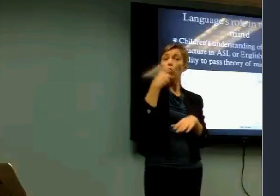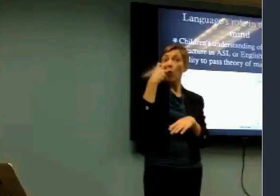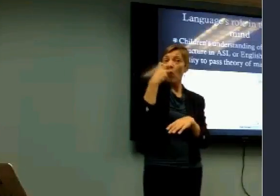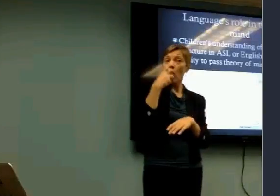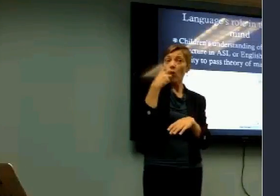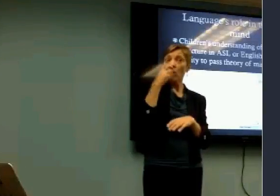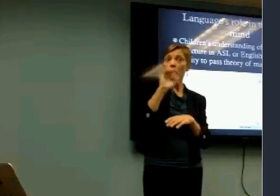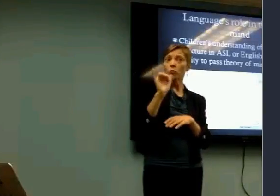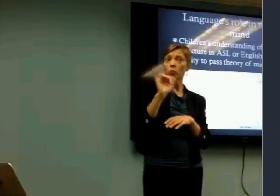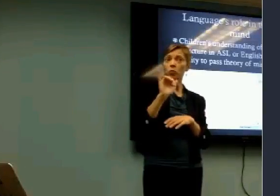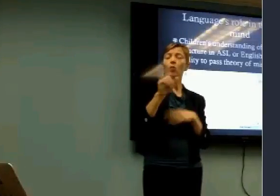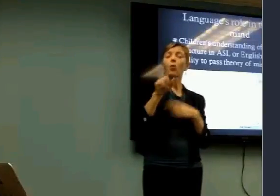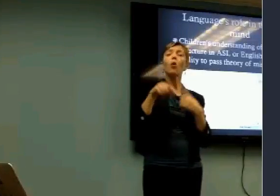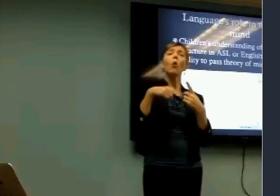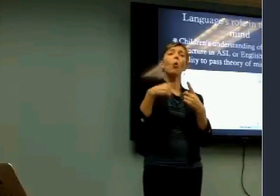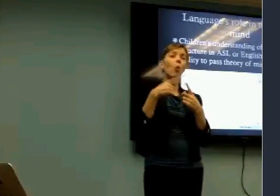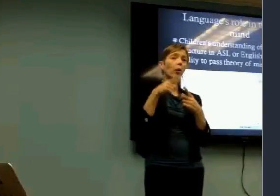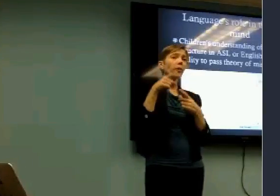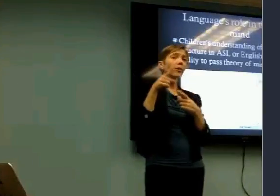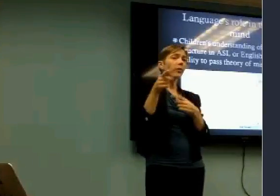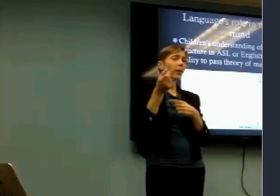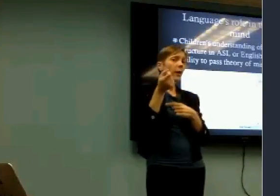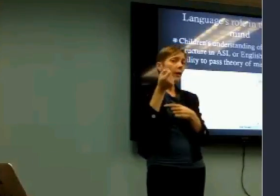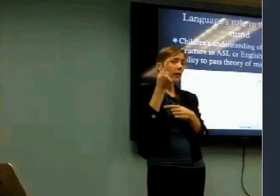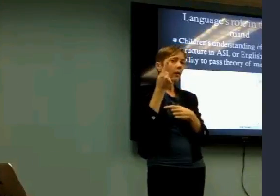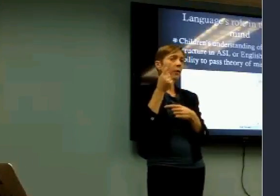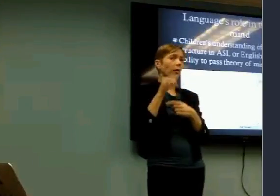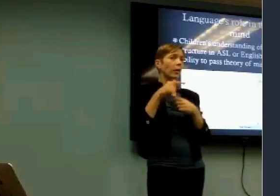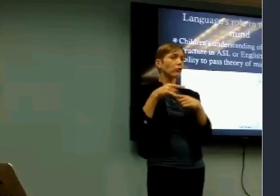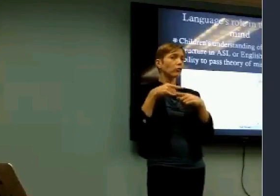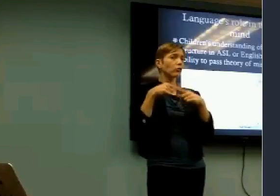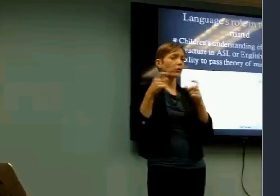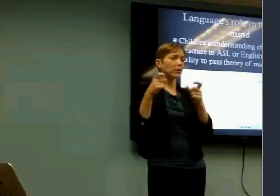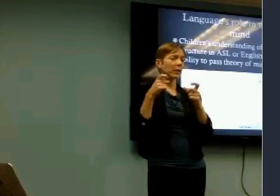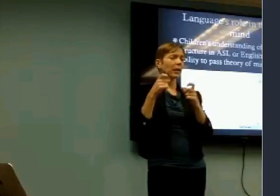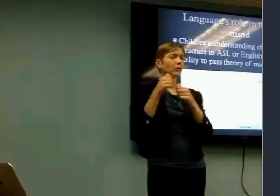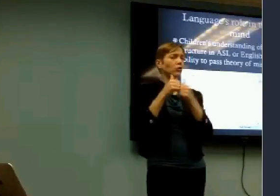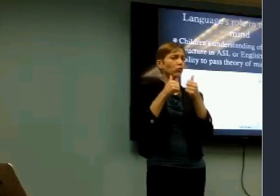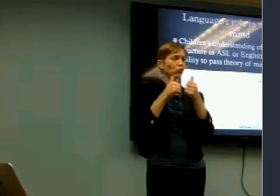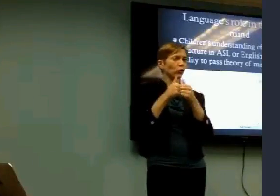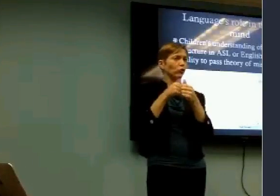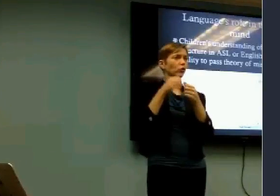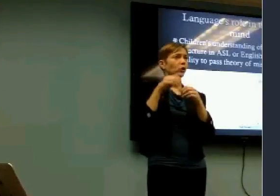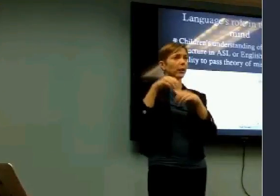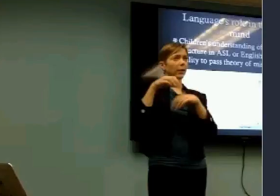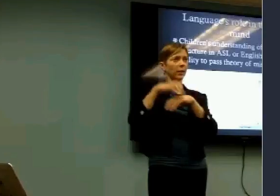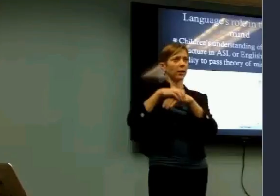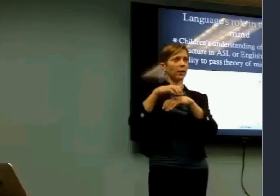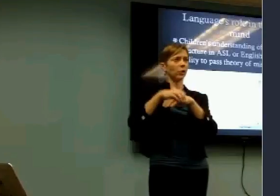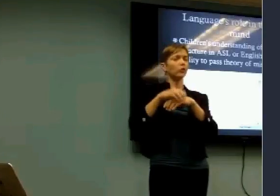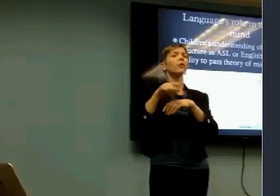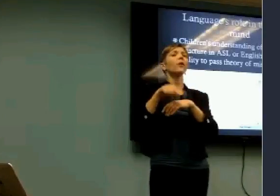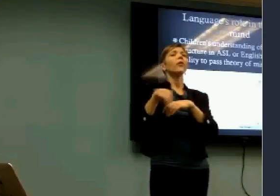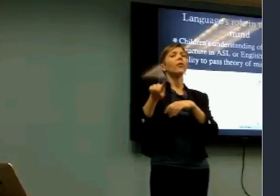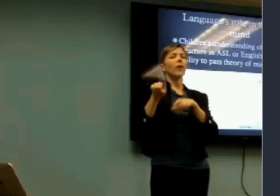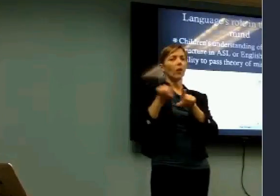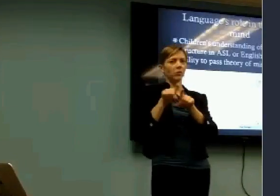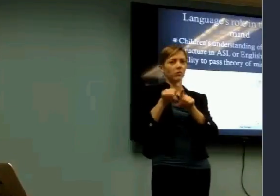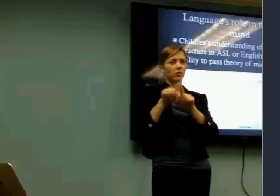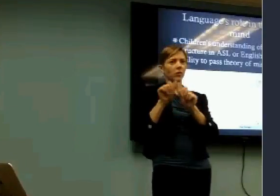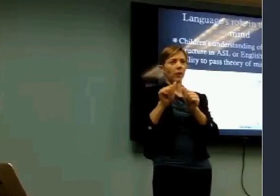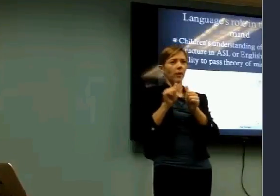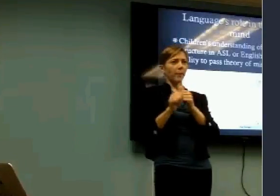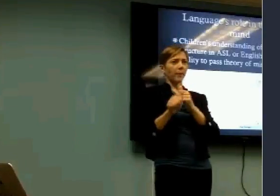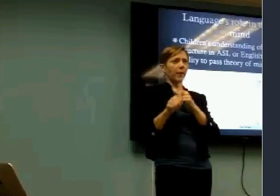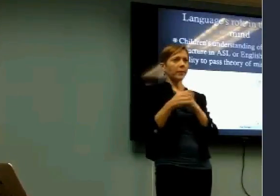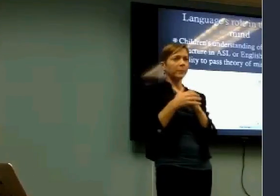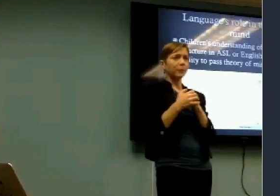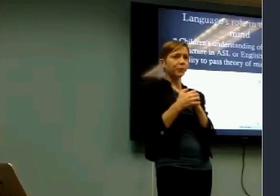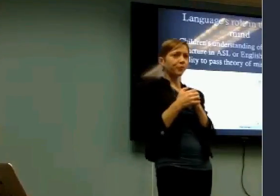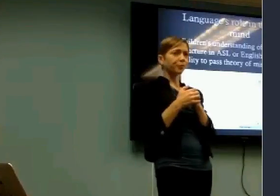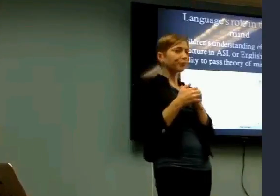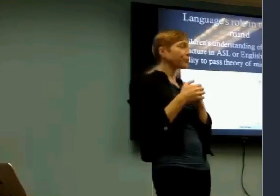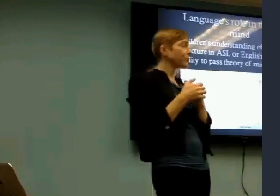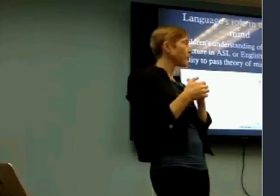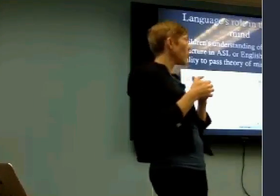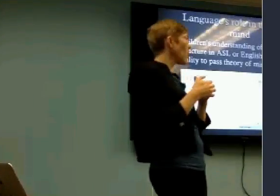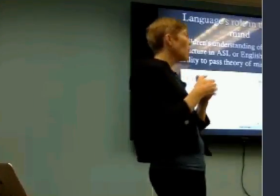Deaf children who are oral, when they understand the syntax structure in English, those children are also able to